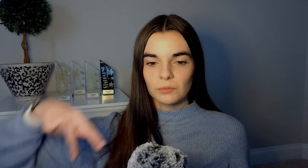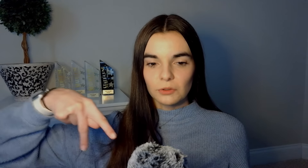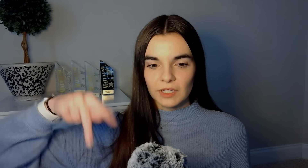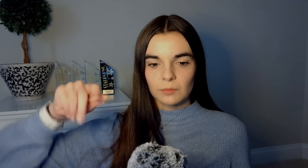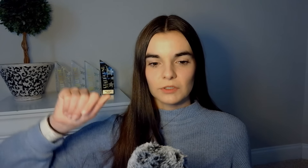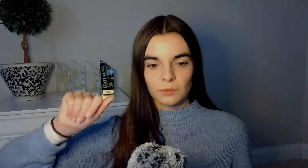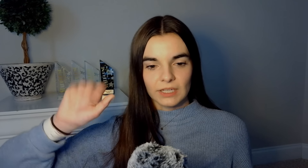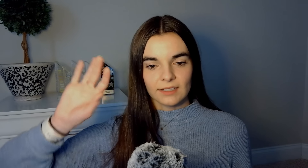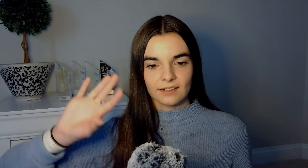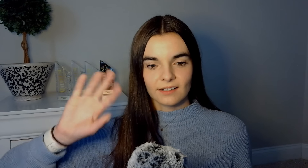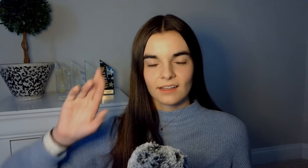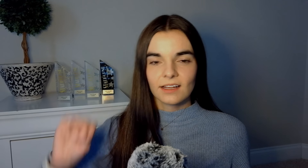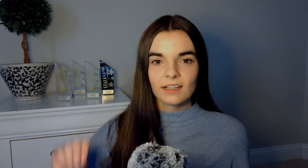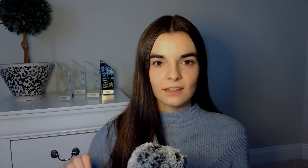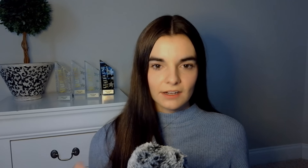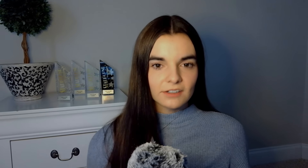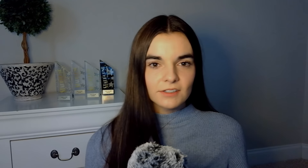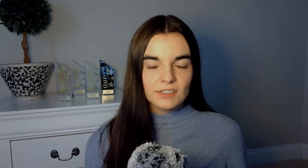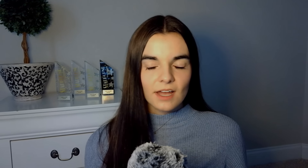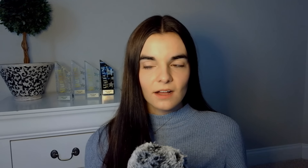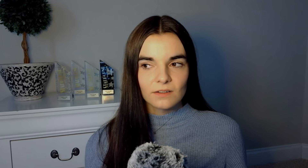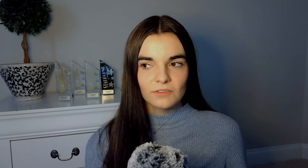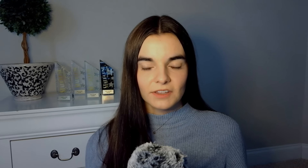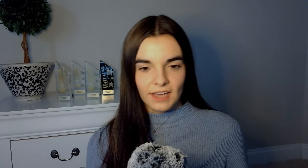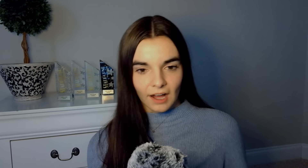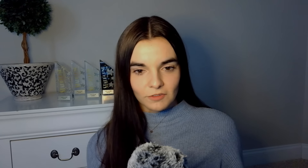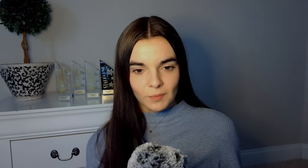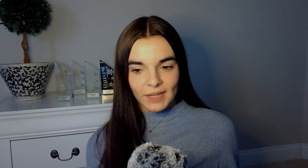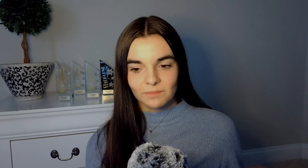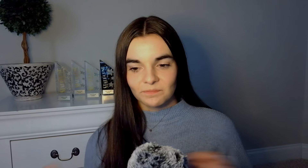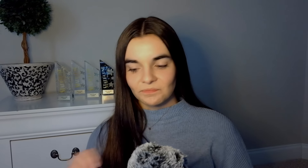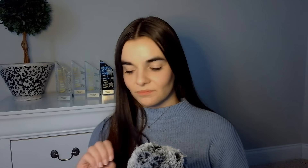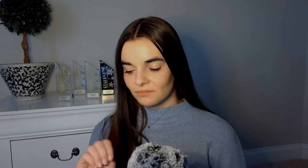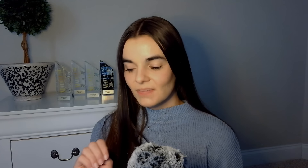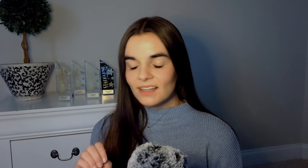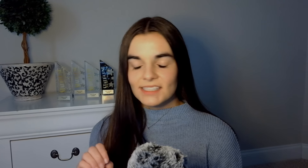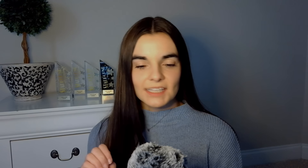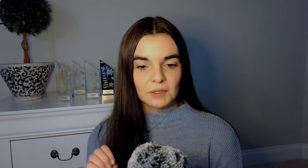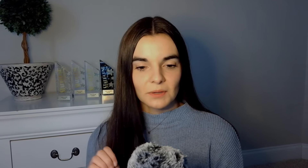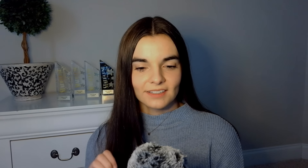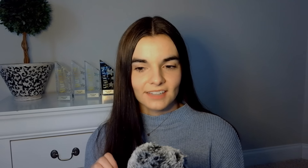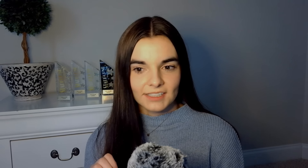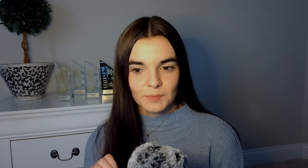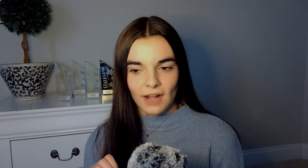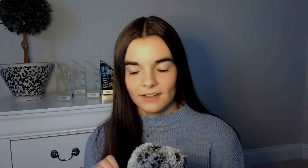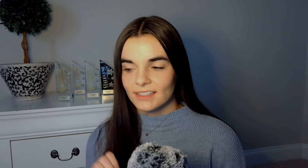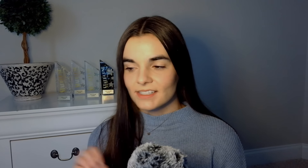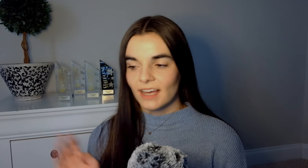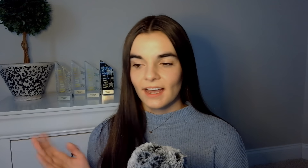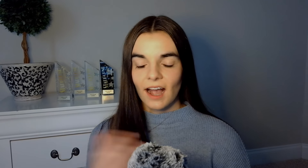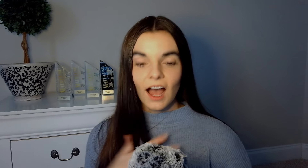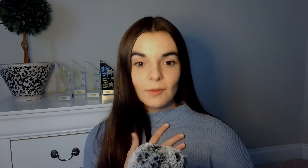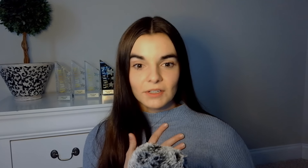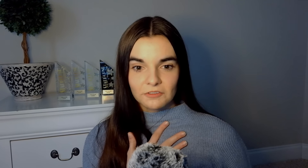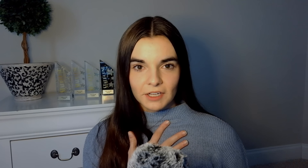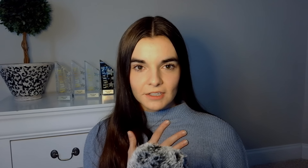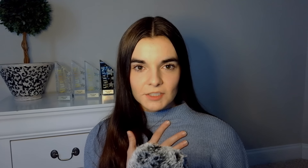moving between letters of the alphabet. So let's practice. I'm gonna finger spell